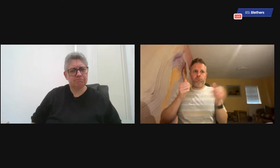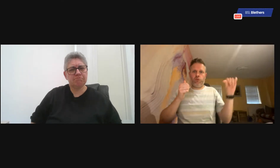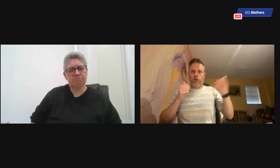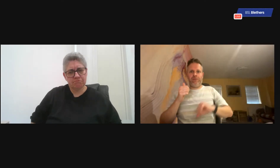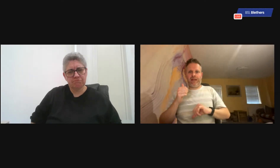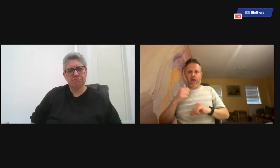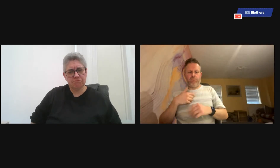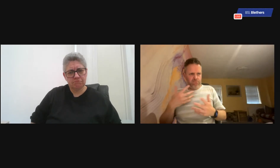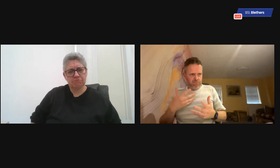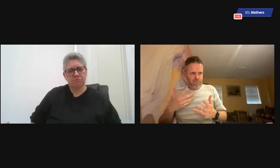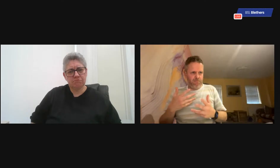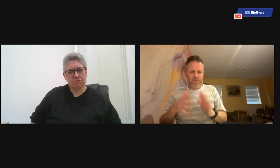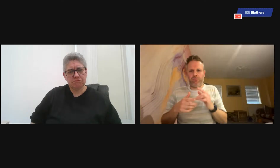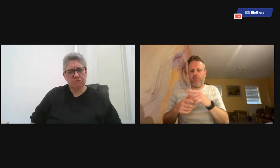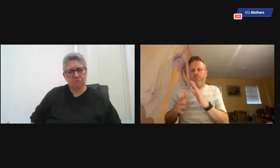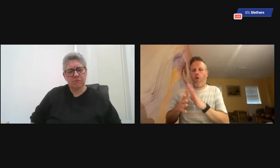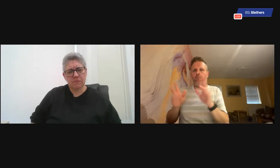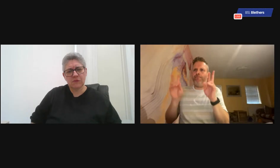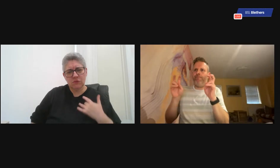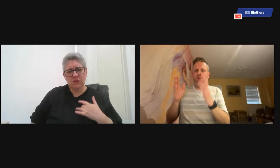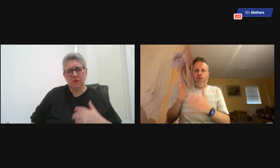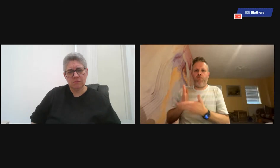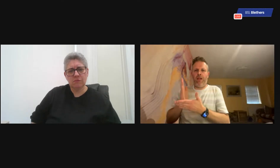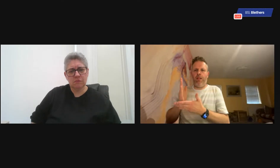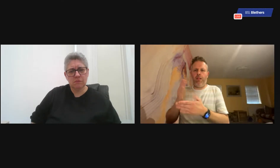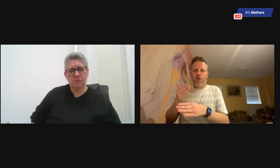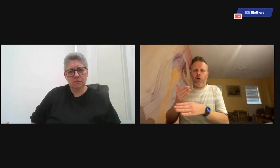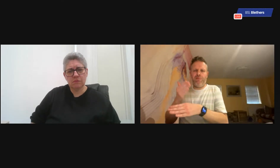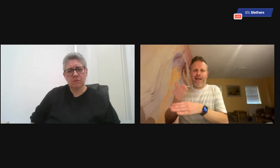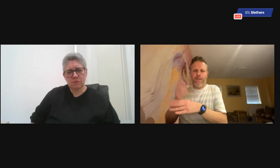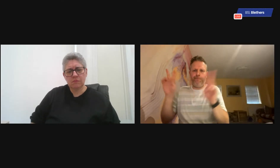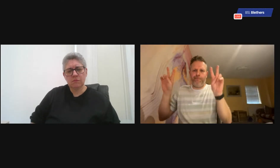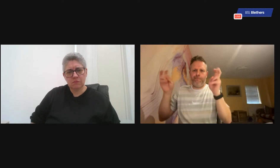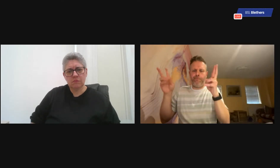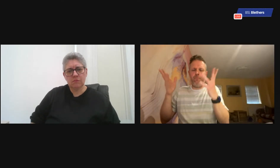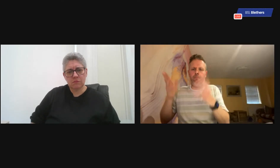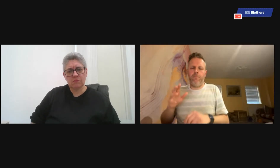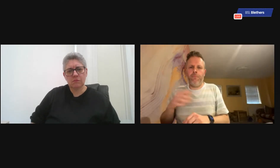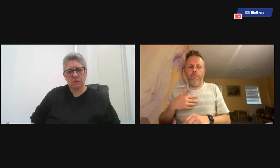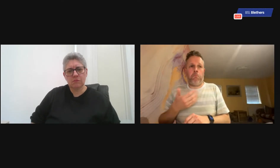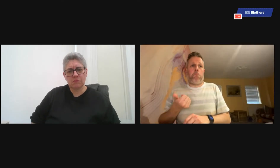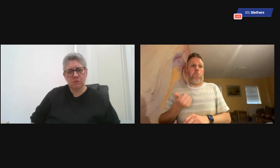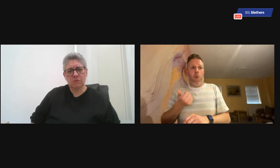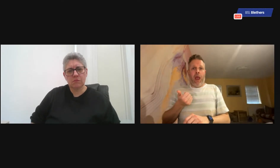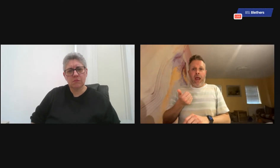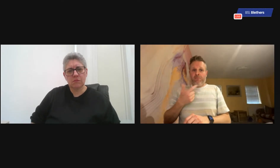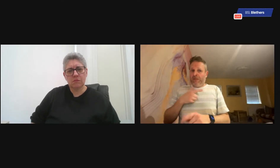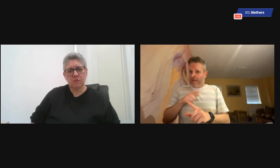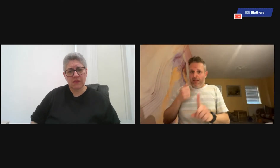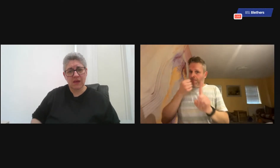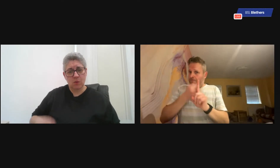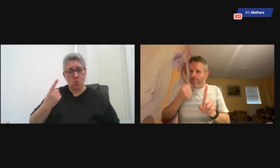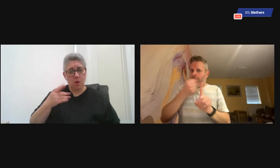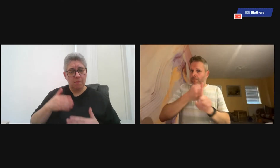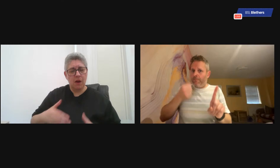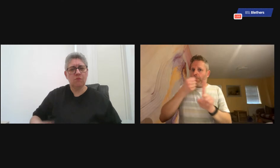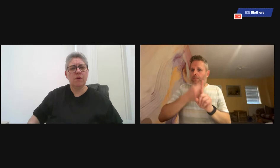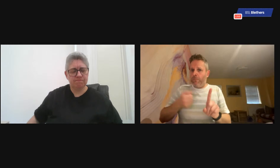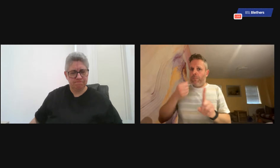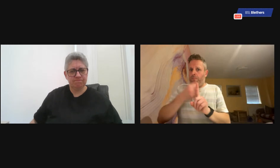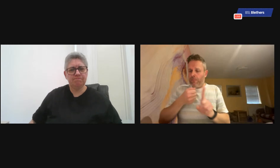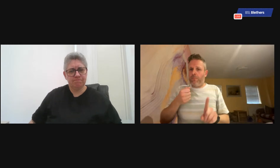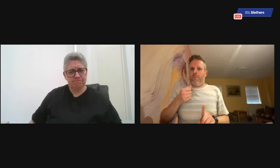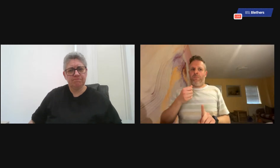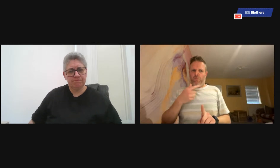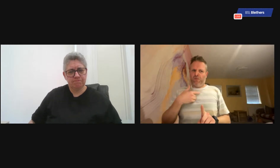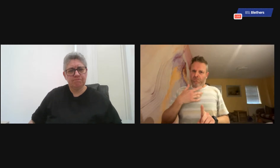course, as I mentioned before, we were looking at access to work and I was turned down for that. So because they were saying it was, not a real